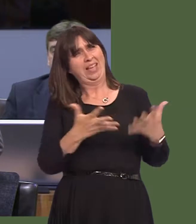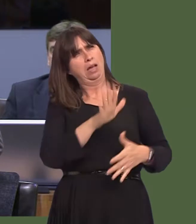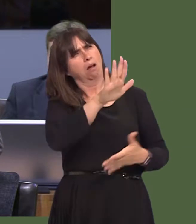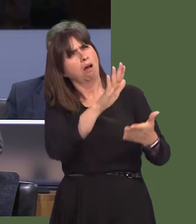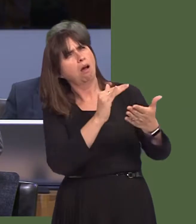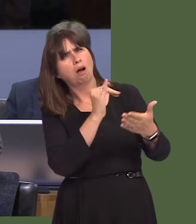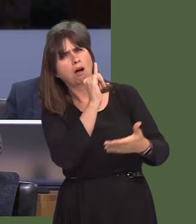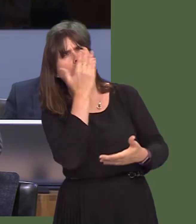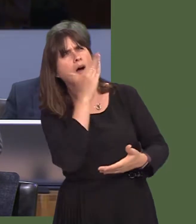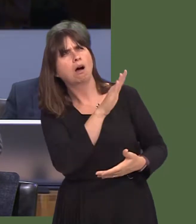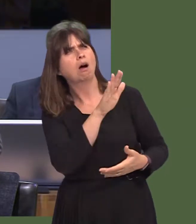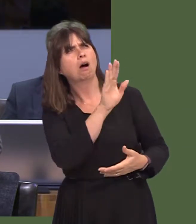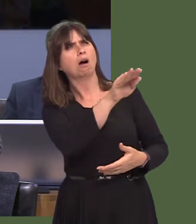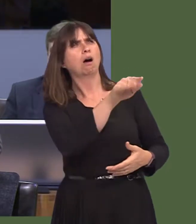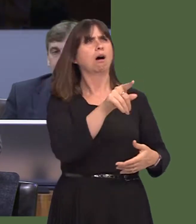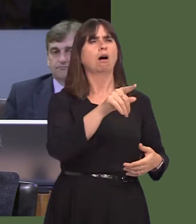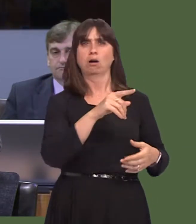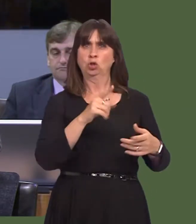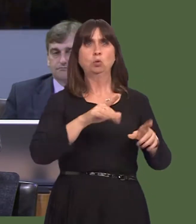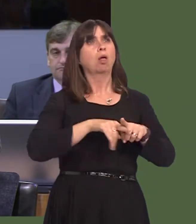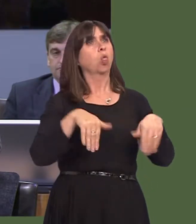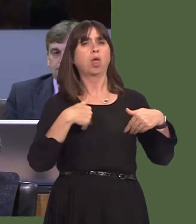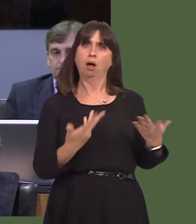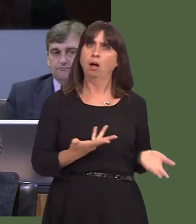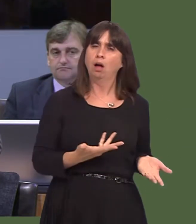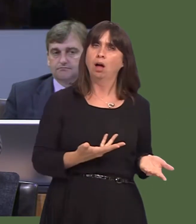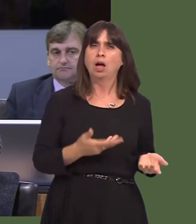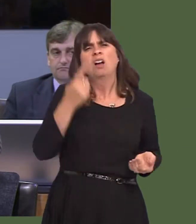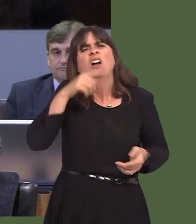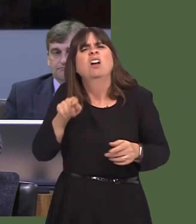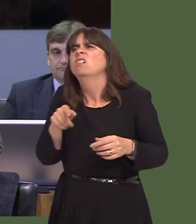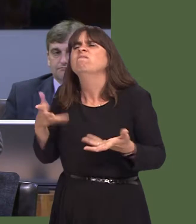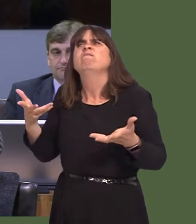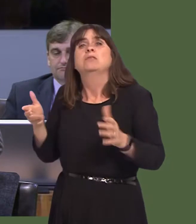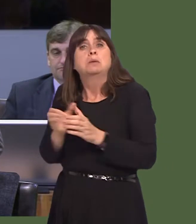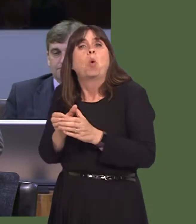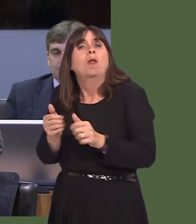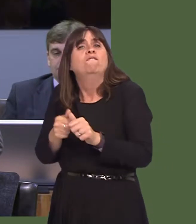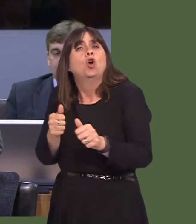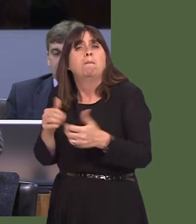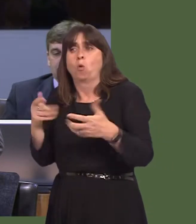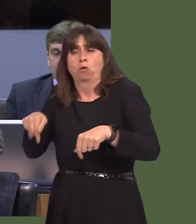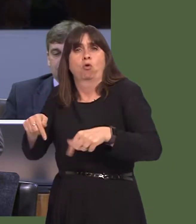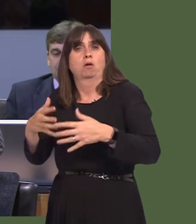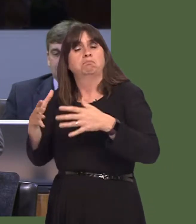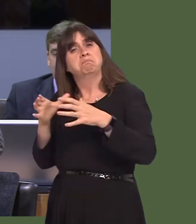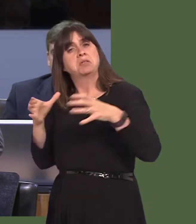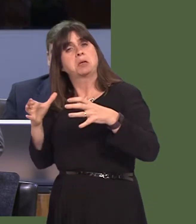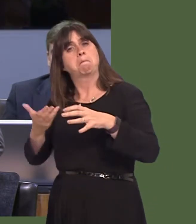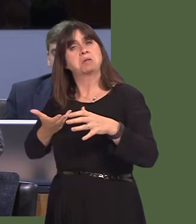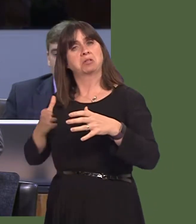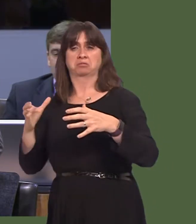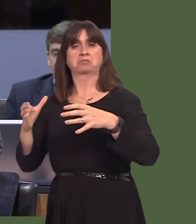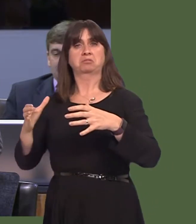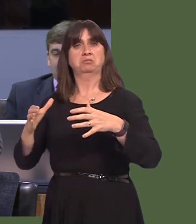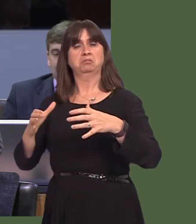Chief Executive or the airline about these remarks. If you were a small business in Wales or medium-sized business in Wales, I'm sure that